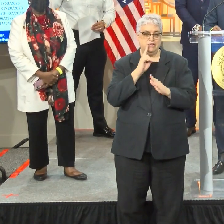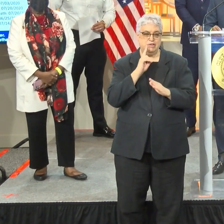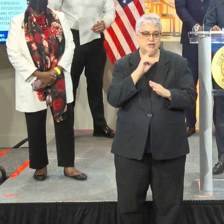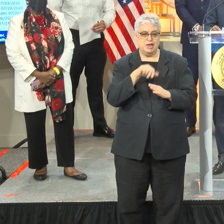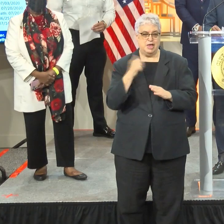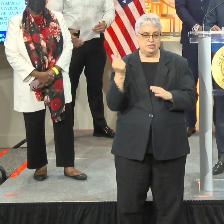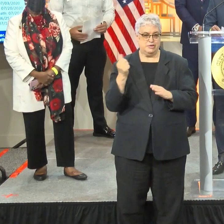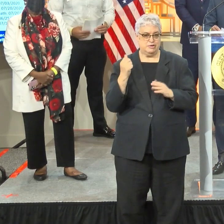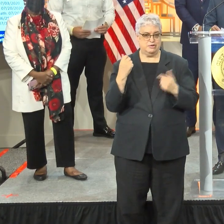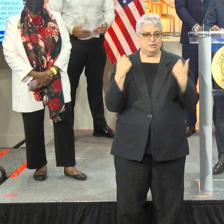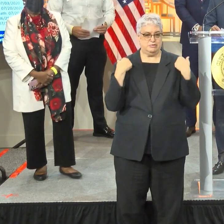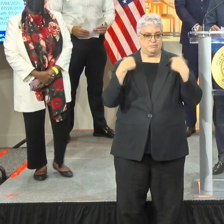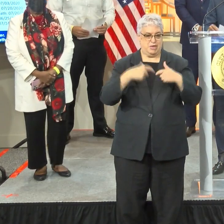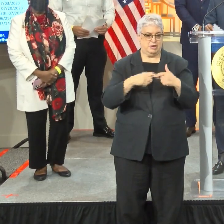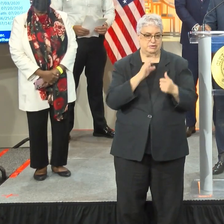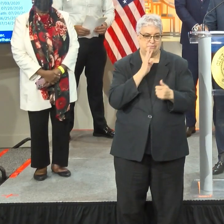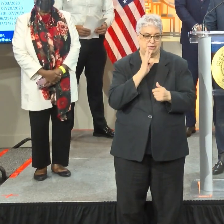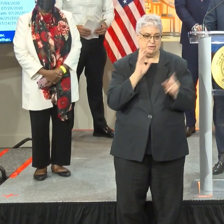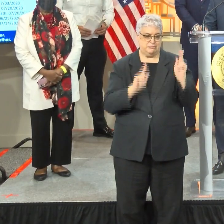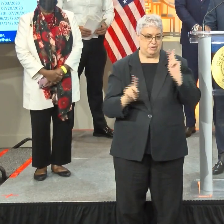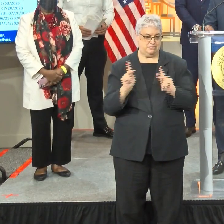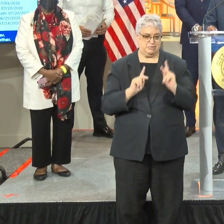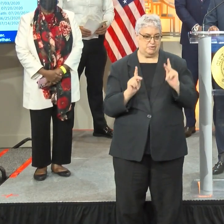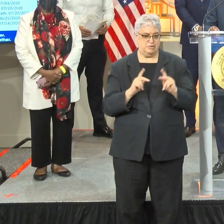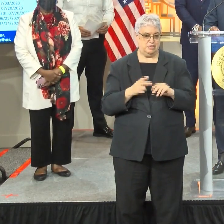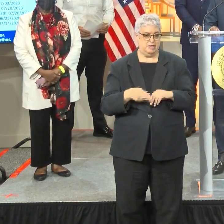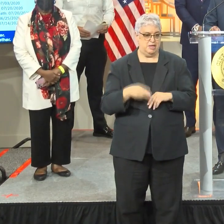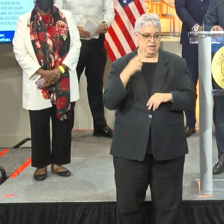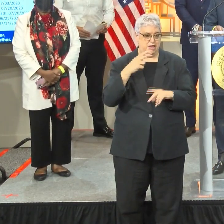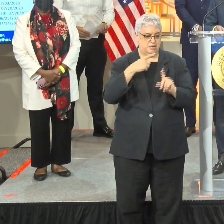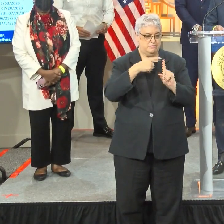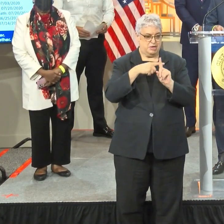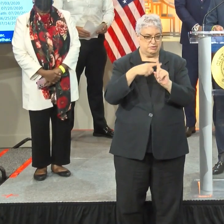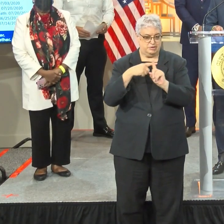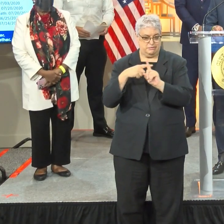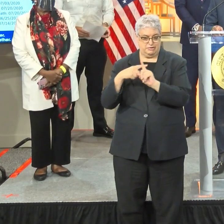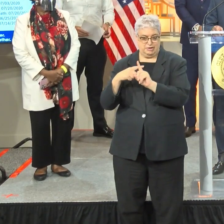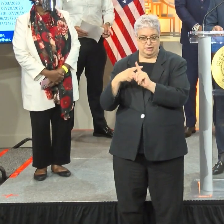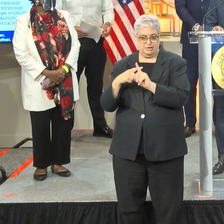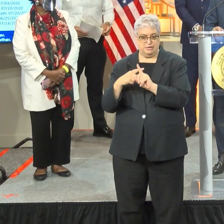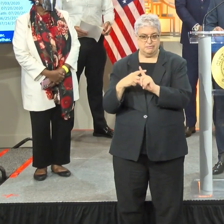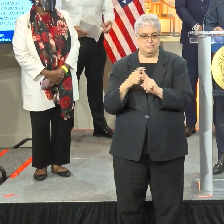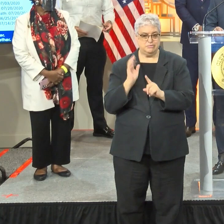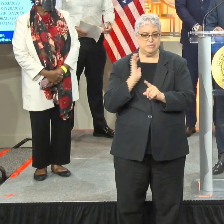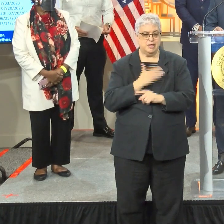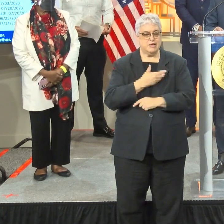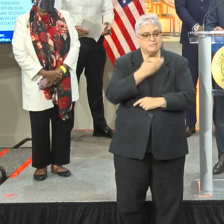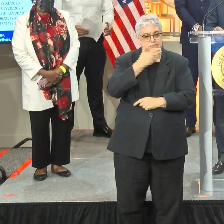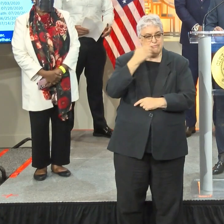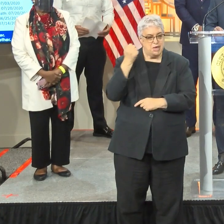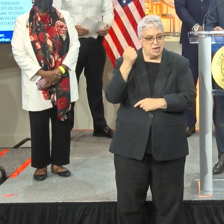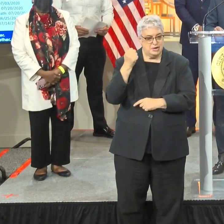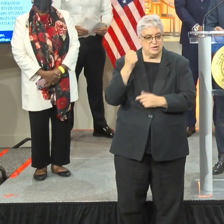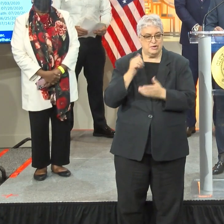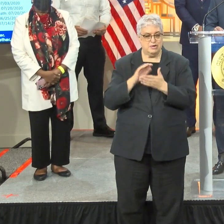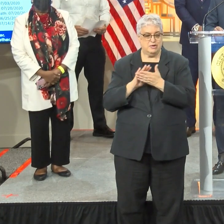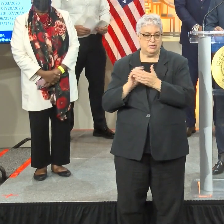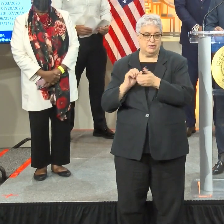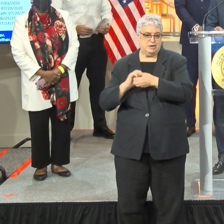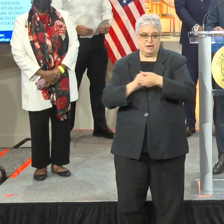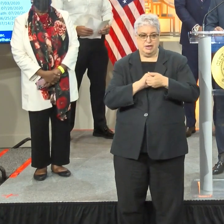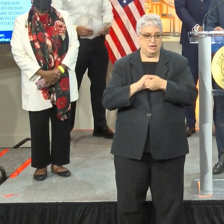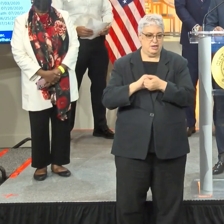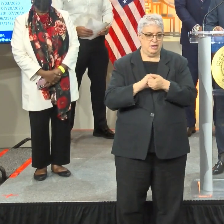other neighborhoods with a high positivity rate. Over the weekend, our Better Together Todas Juntas